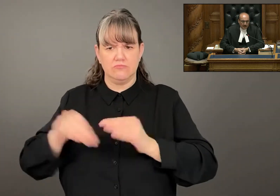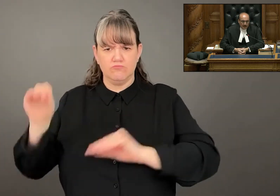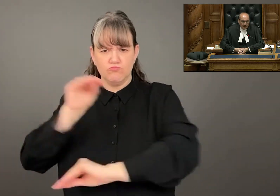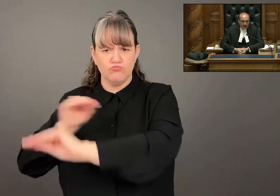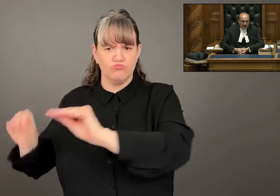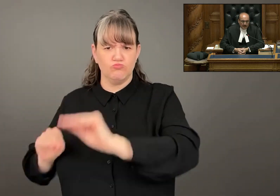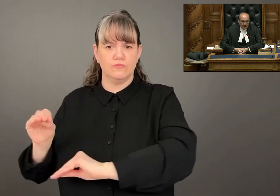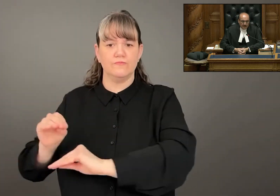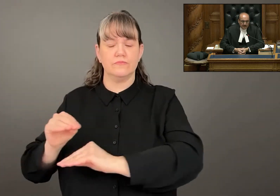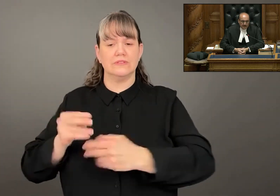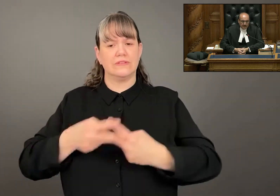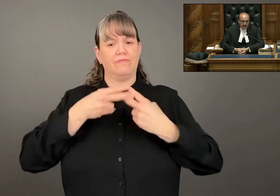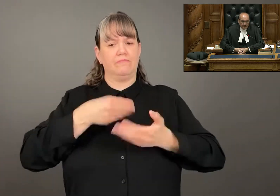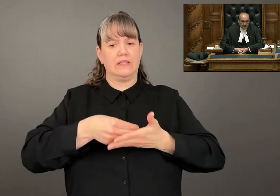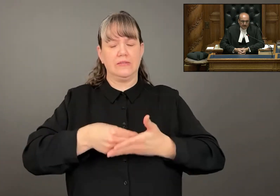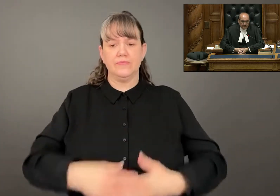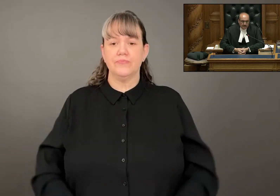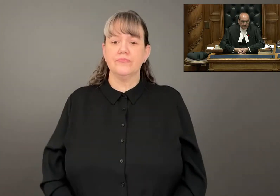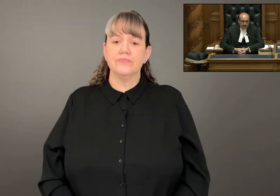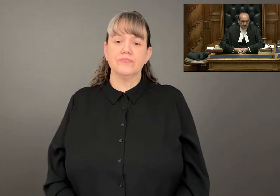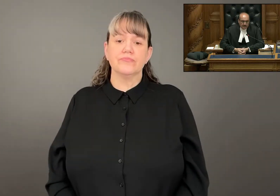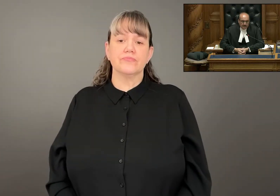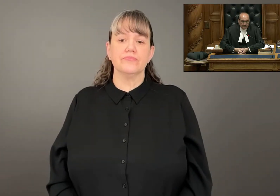Leader of the third party.